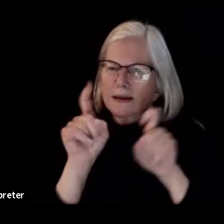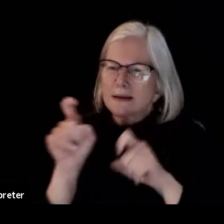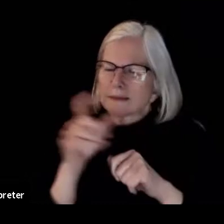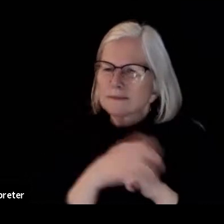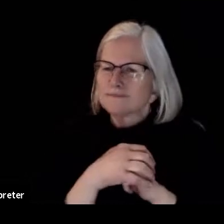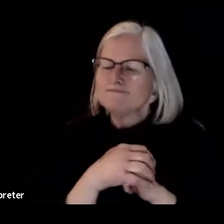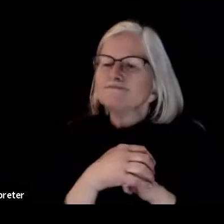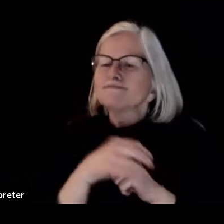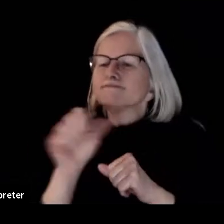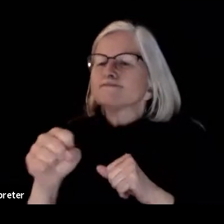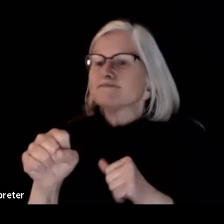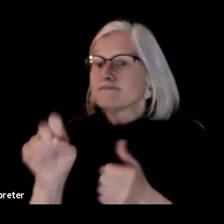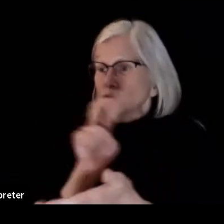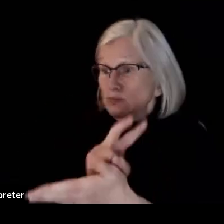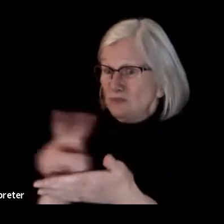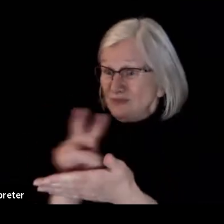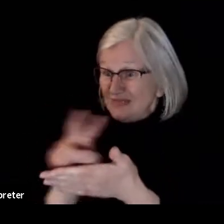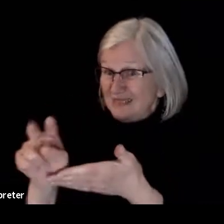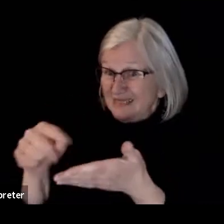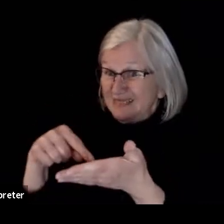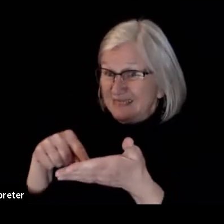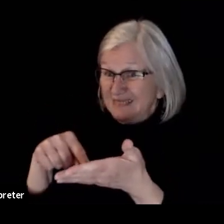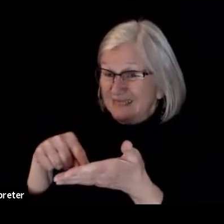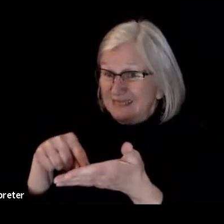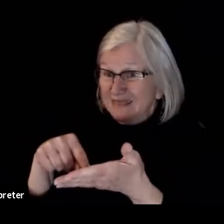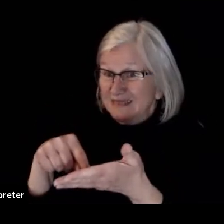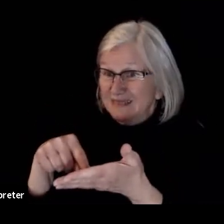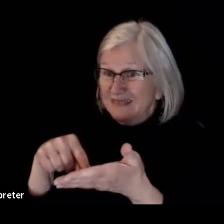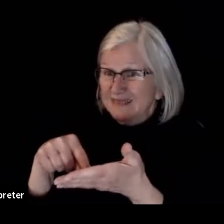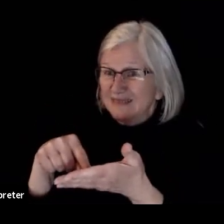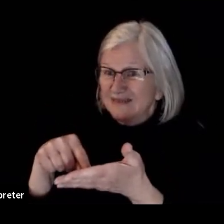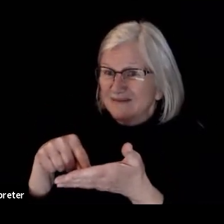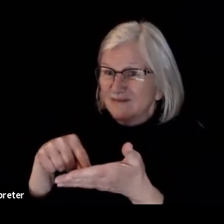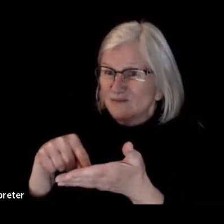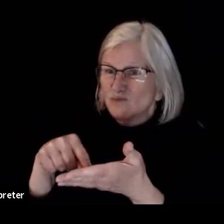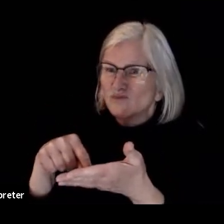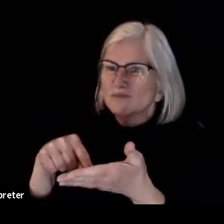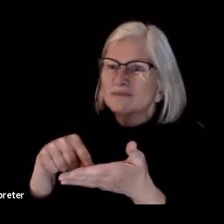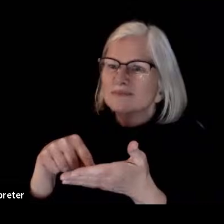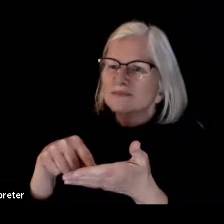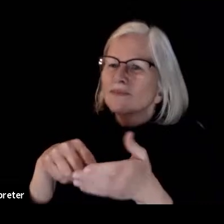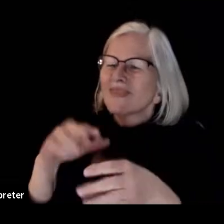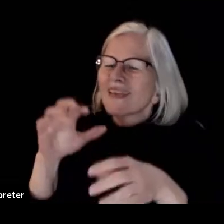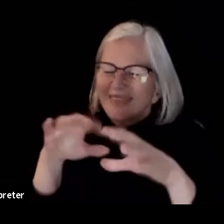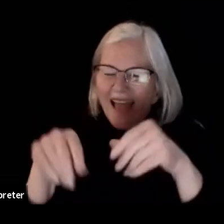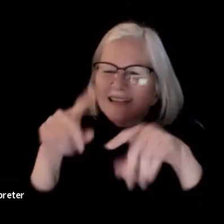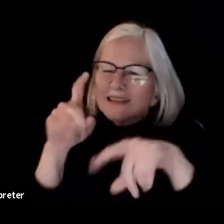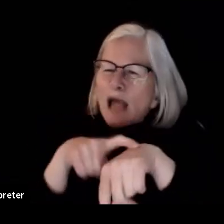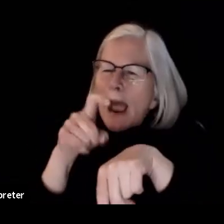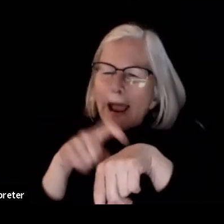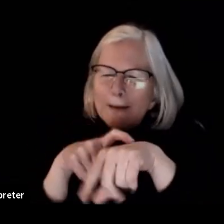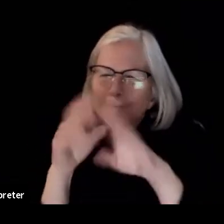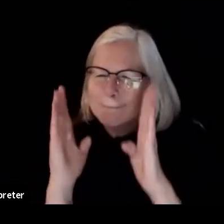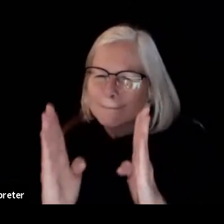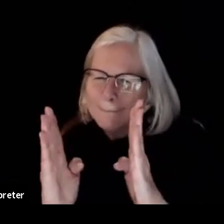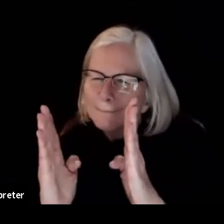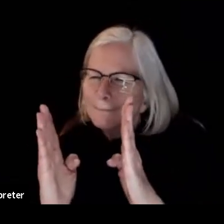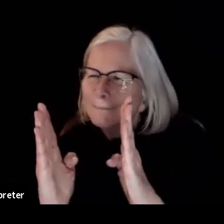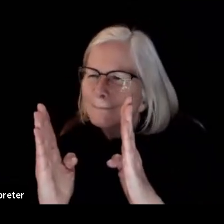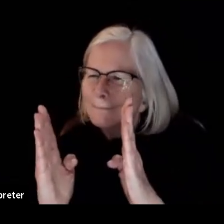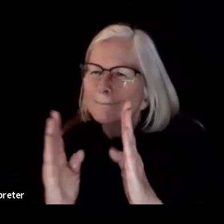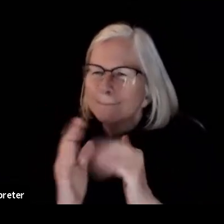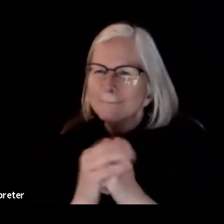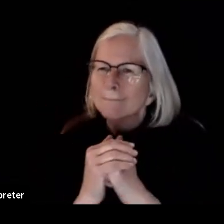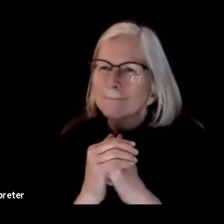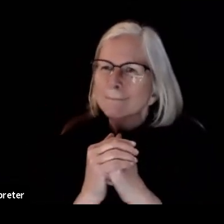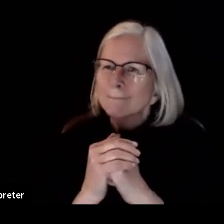is, it's a full incubation cycle. But also that provides a good regular testing